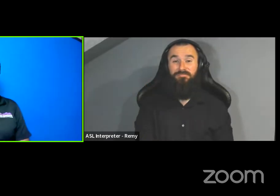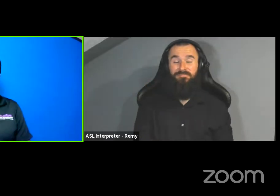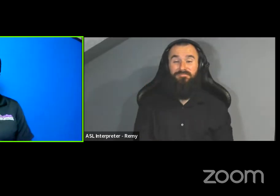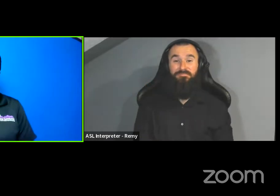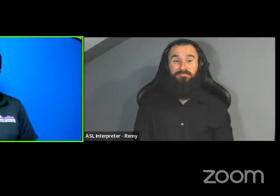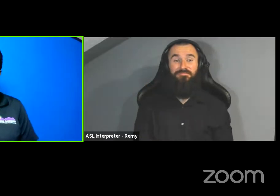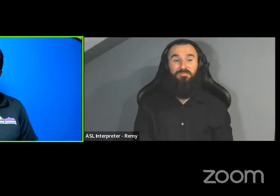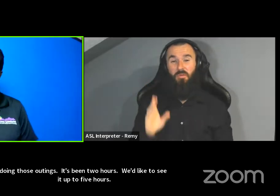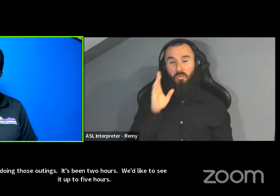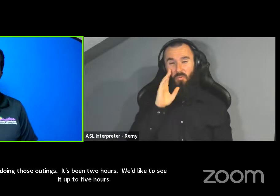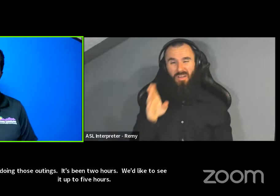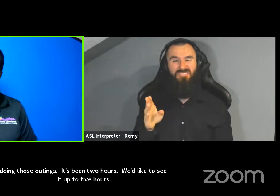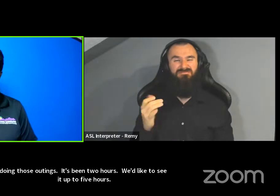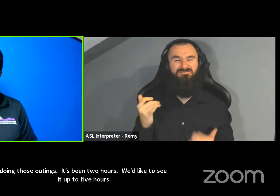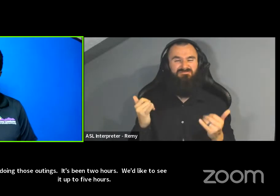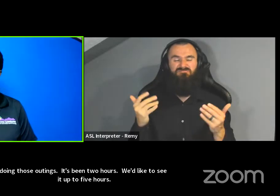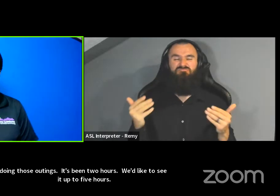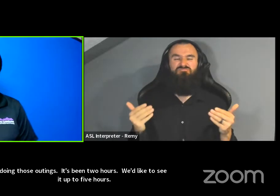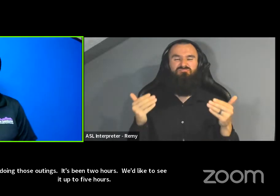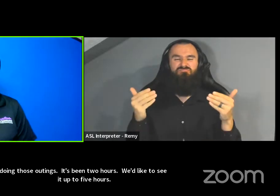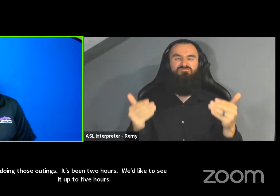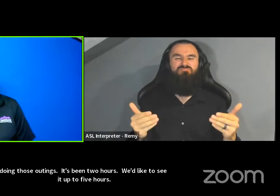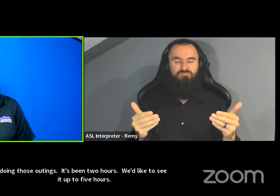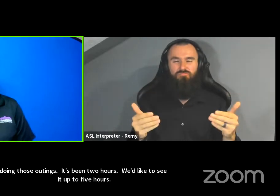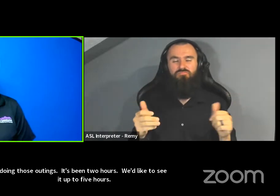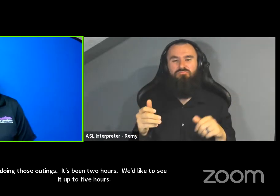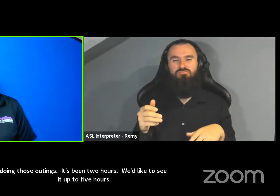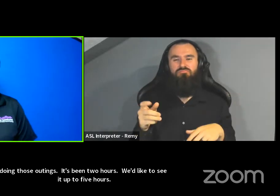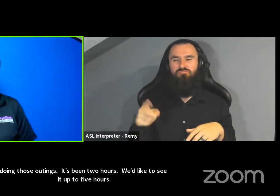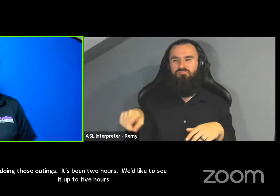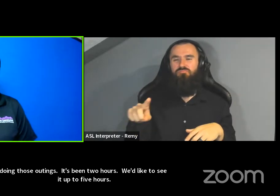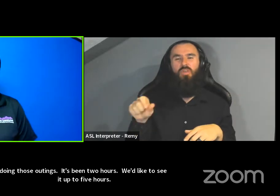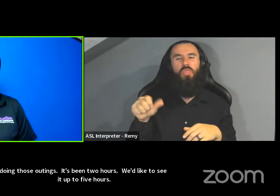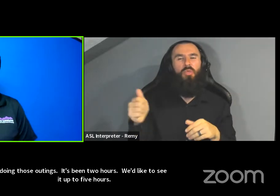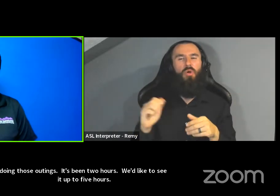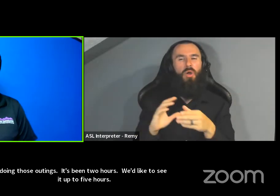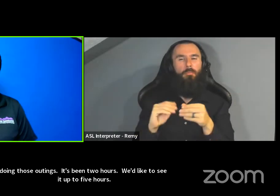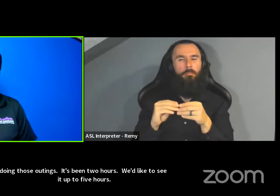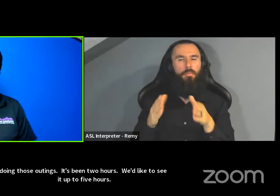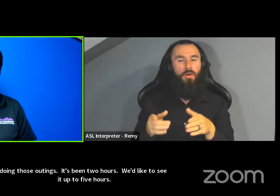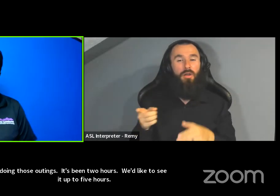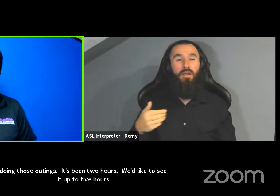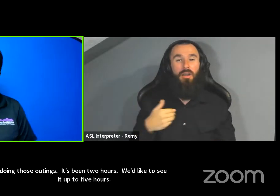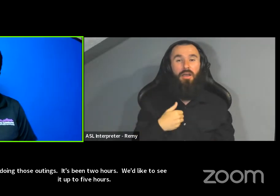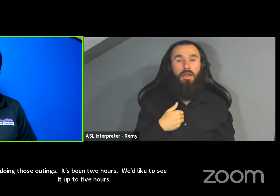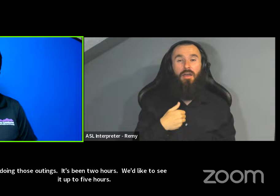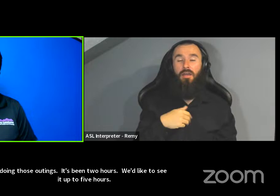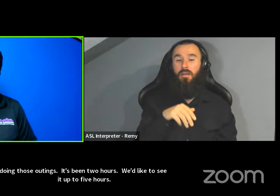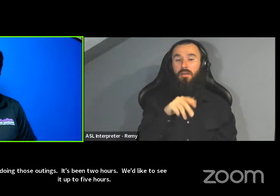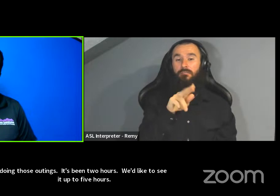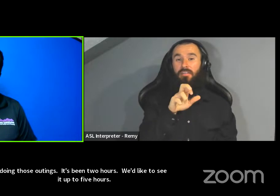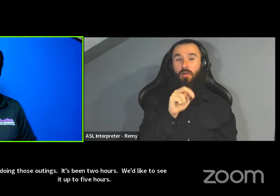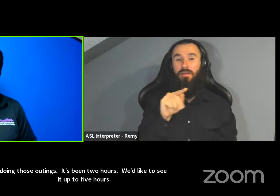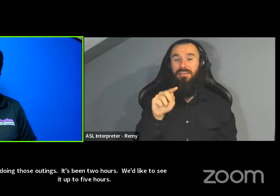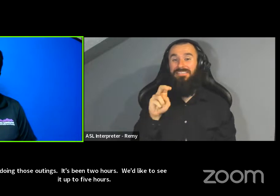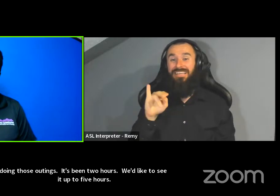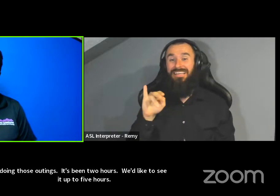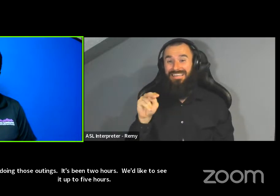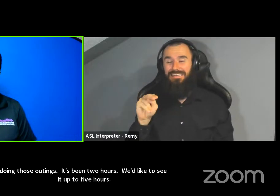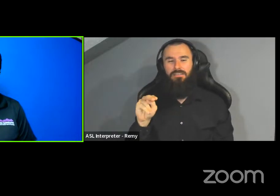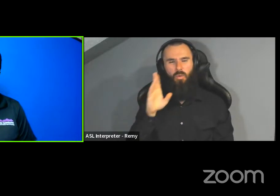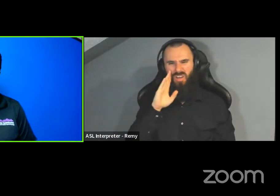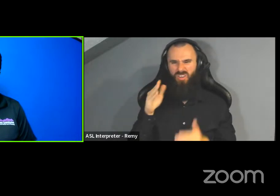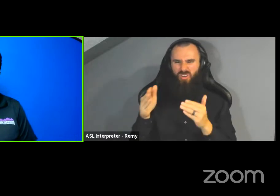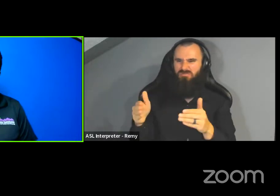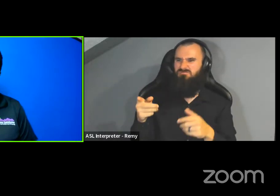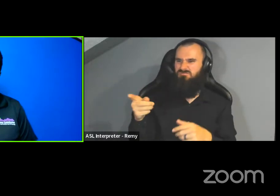We are going to move on with the other commenters that we have. We do have Karen Tenen who will be providing comments. I'm just going to go ahead and enable her to show